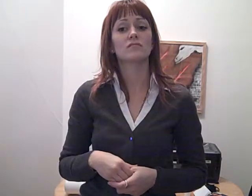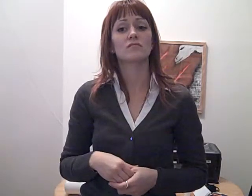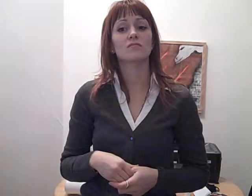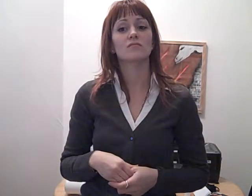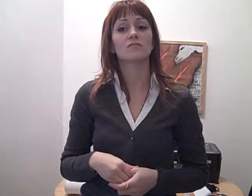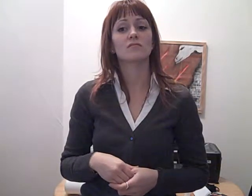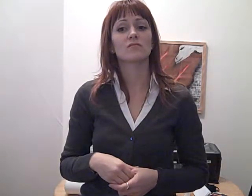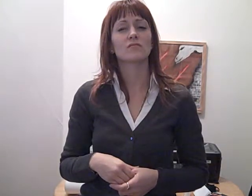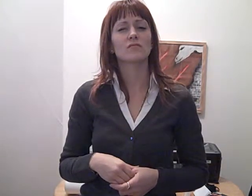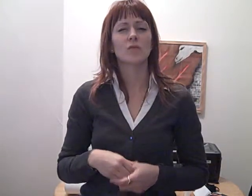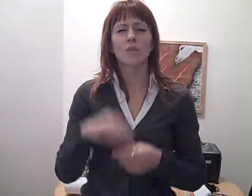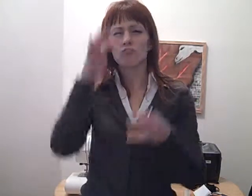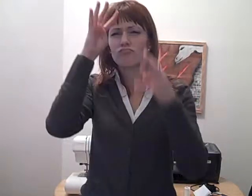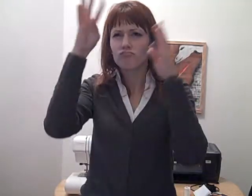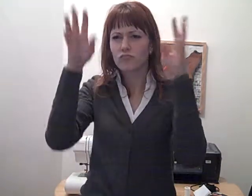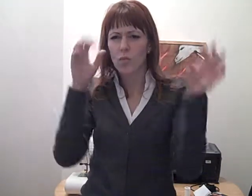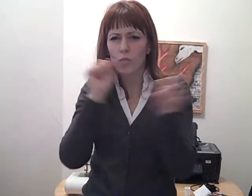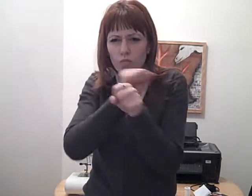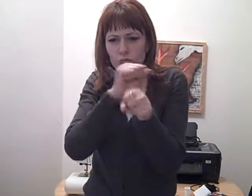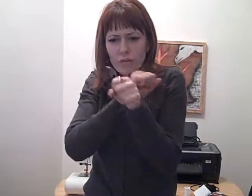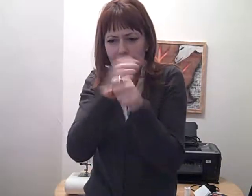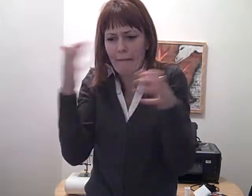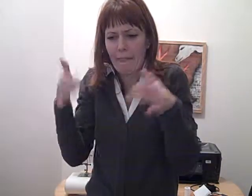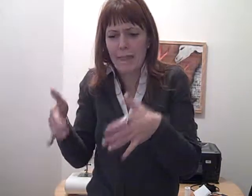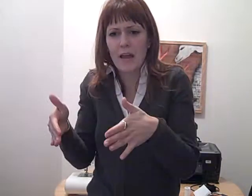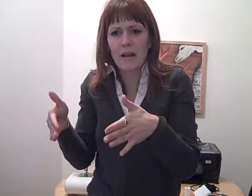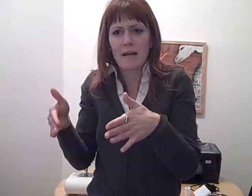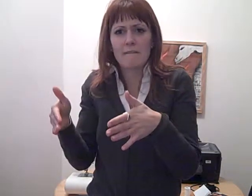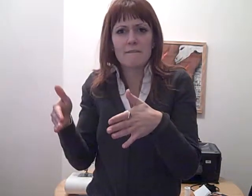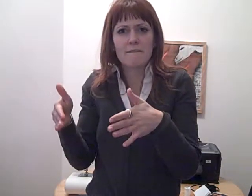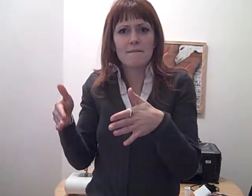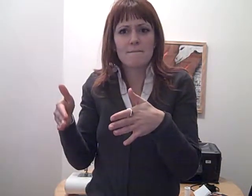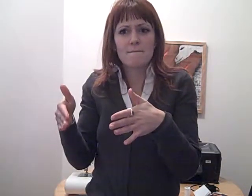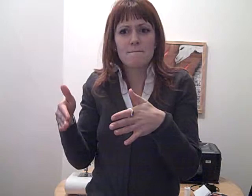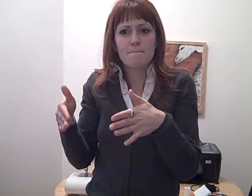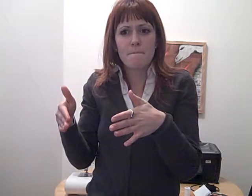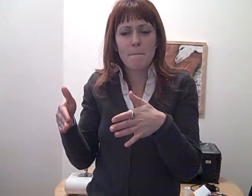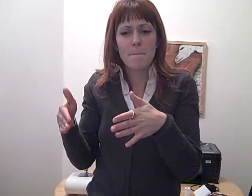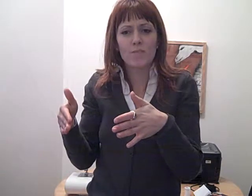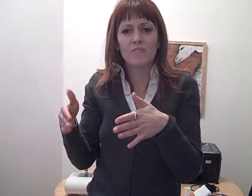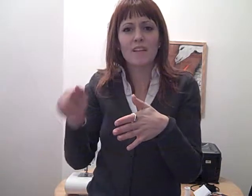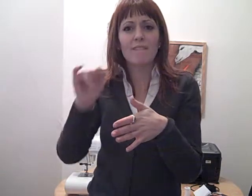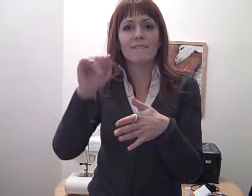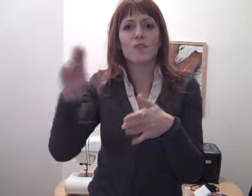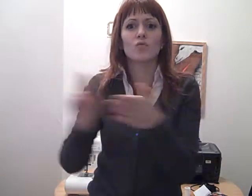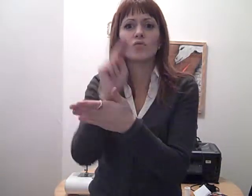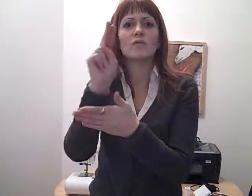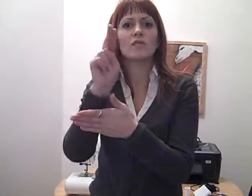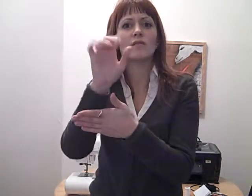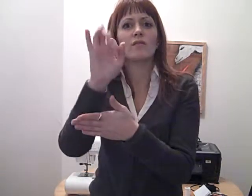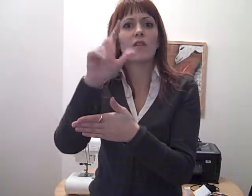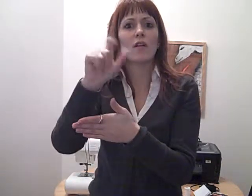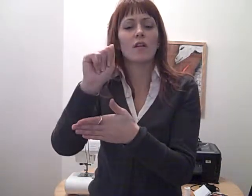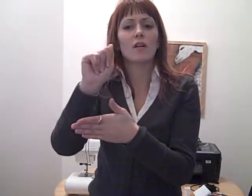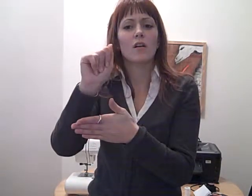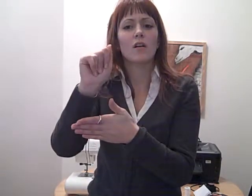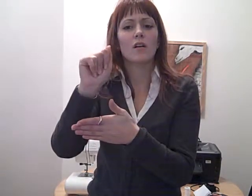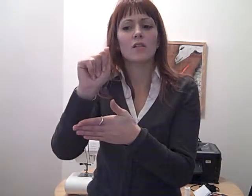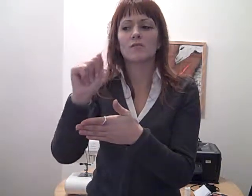Florida, we were told to go down the corridor to visit another scientist. And he was